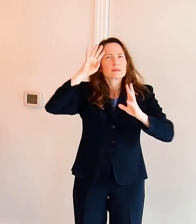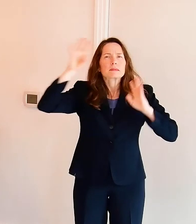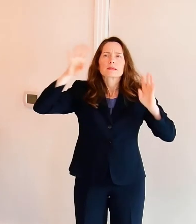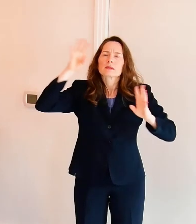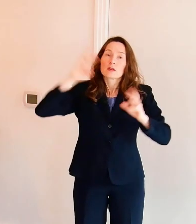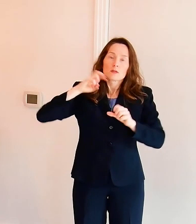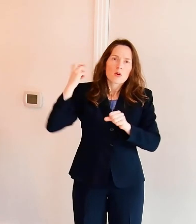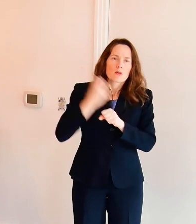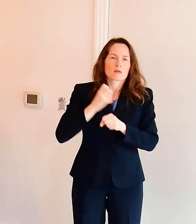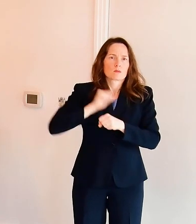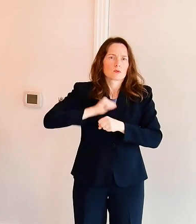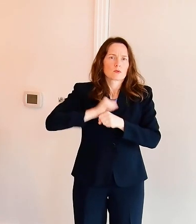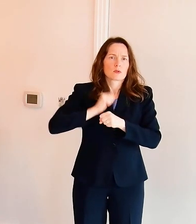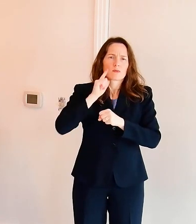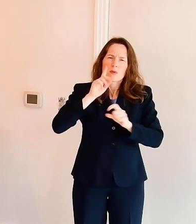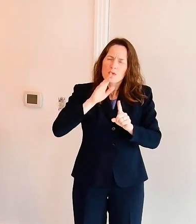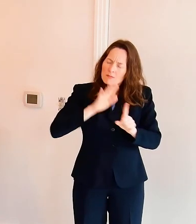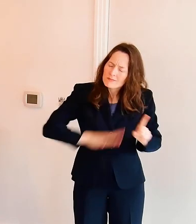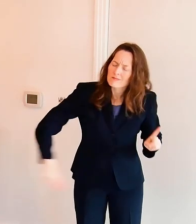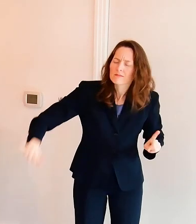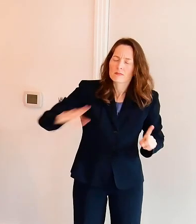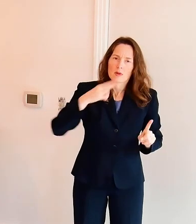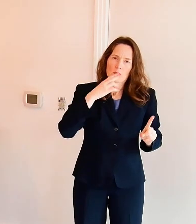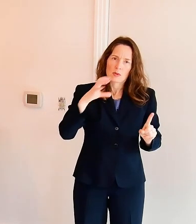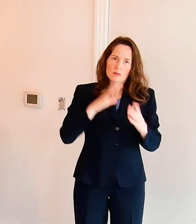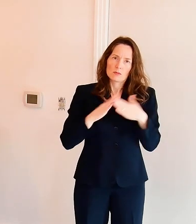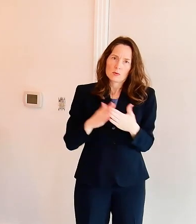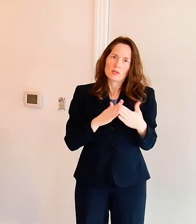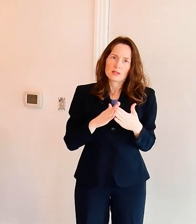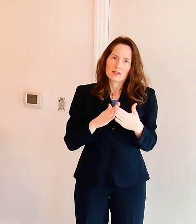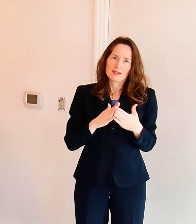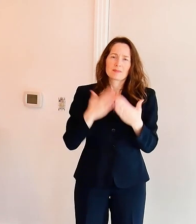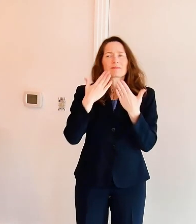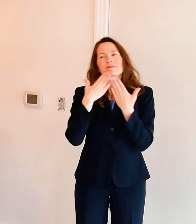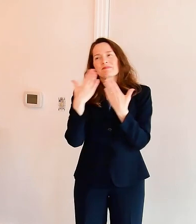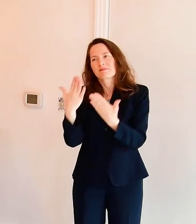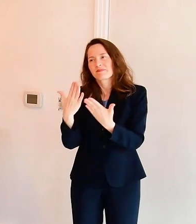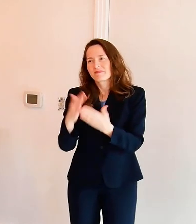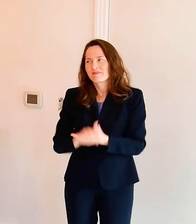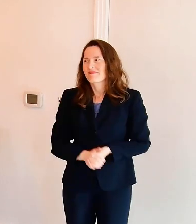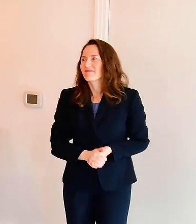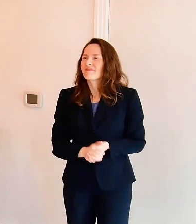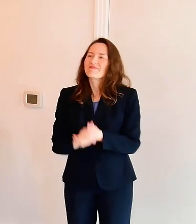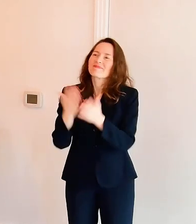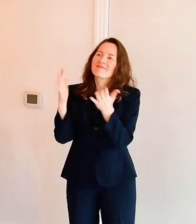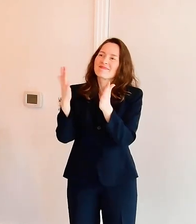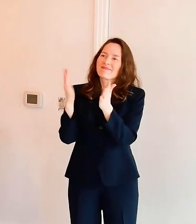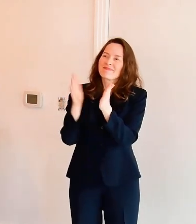entire Howard County community. Thank you very much.